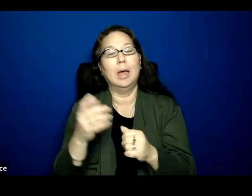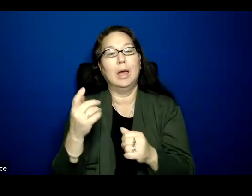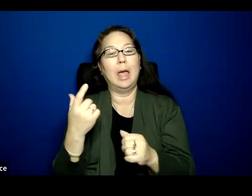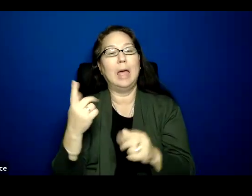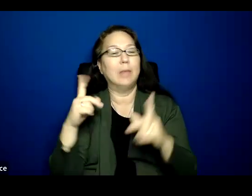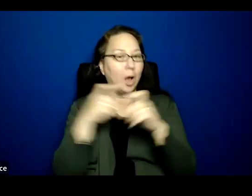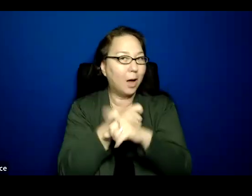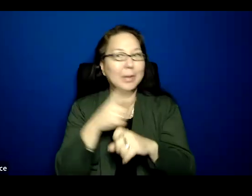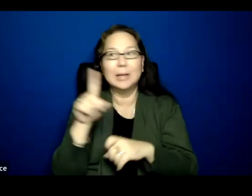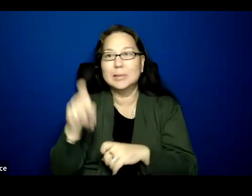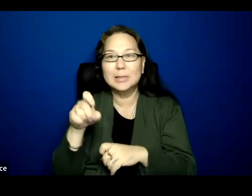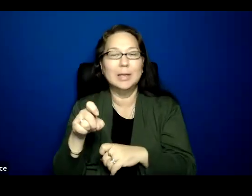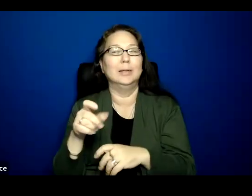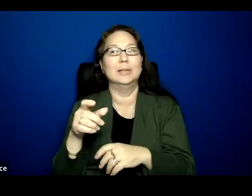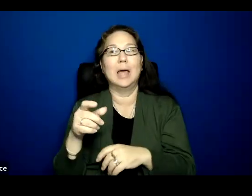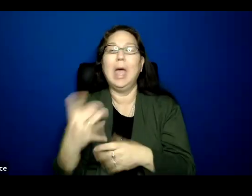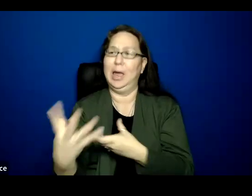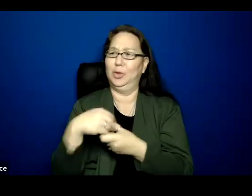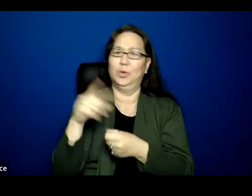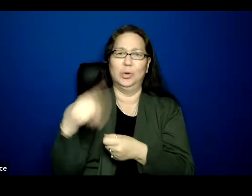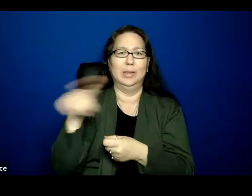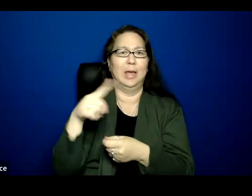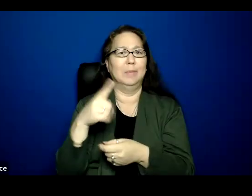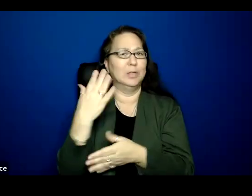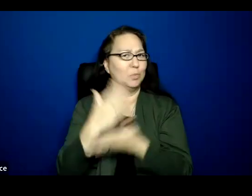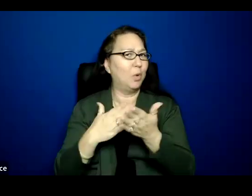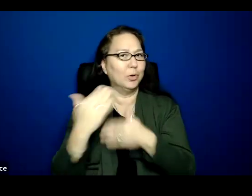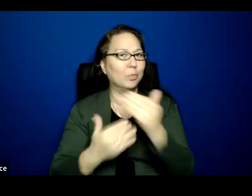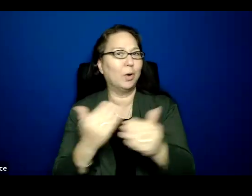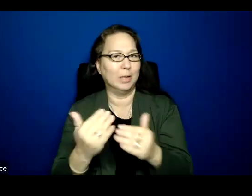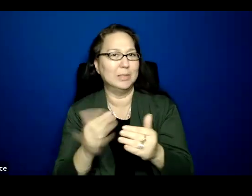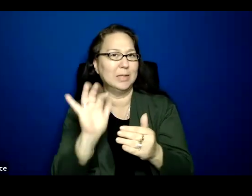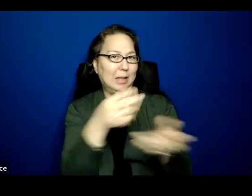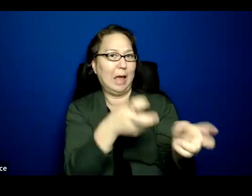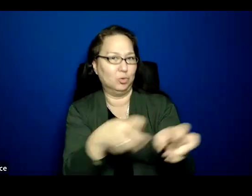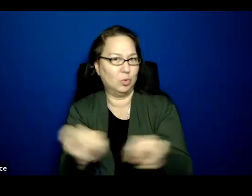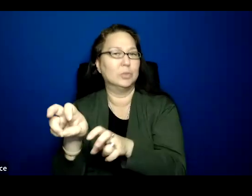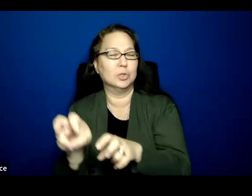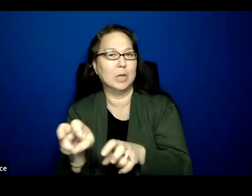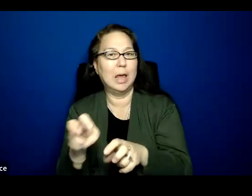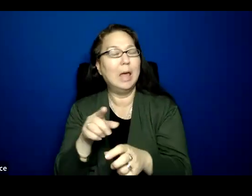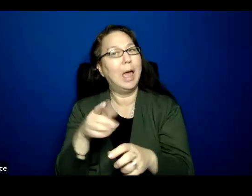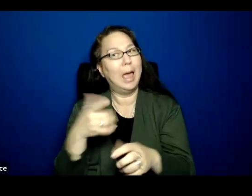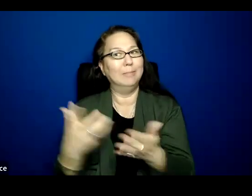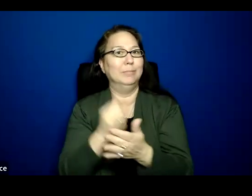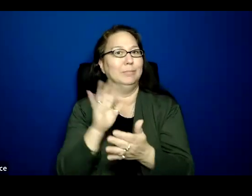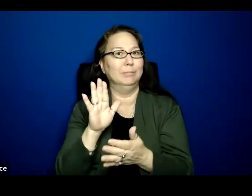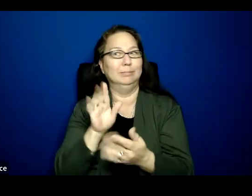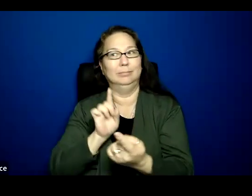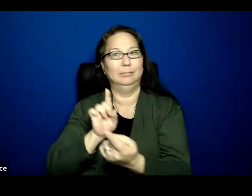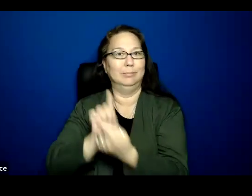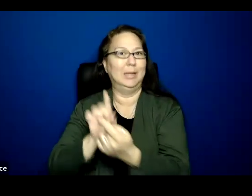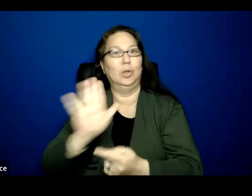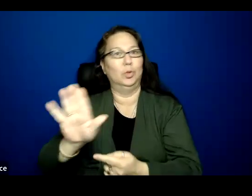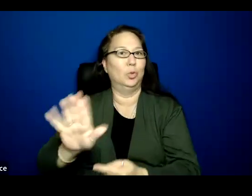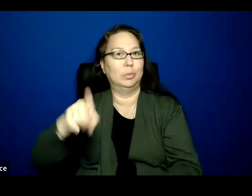that we are including them as part of the process and part of this transition and meeting their needs. Lauren, do you want to talk a little bit about some of the